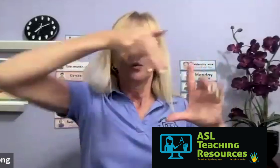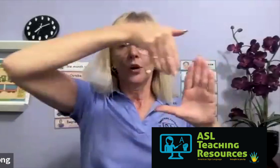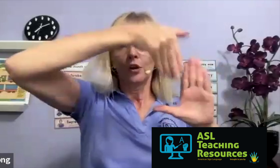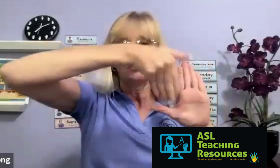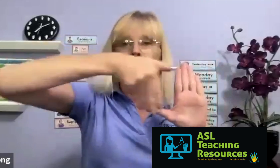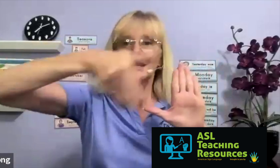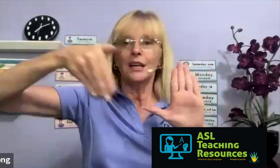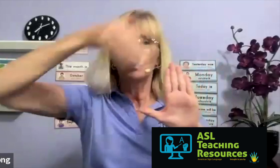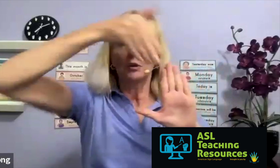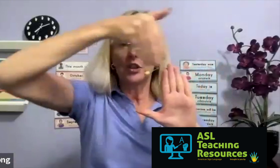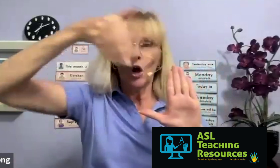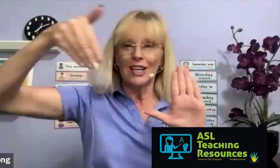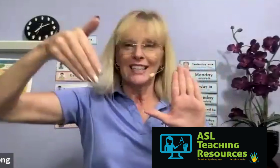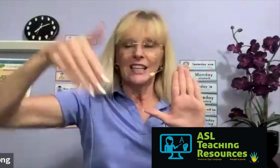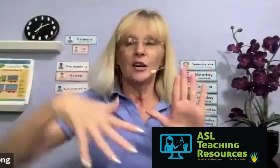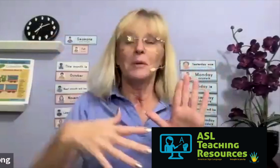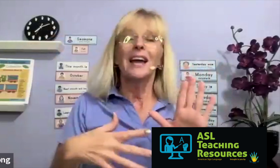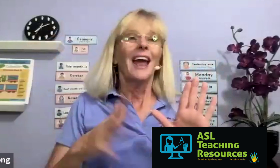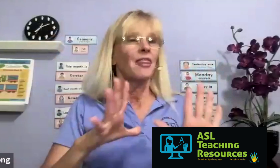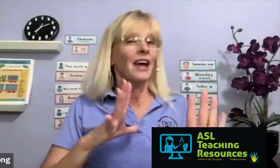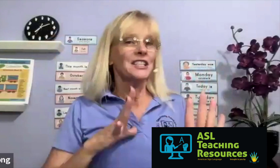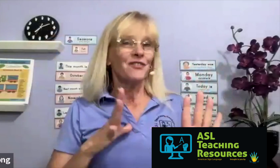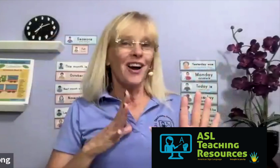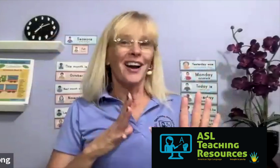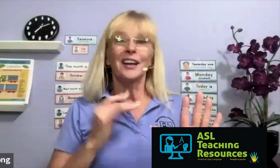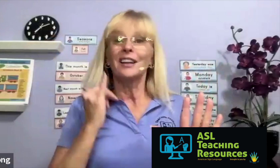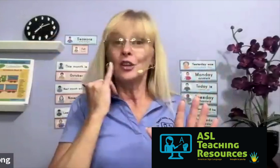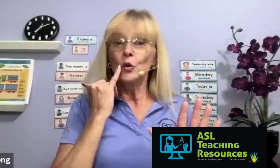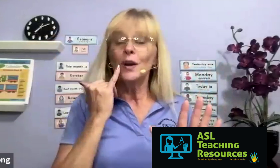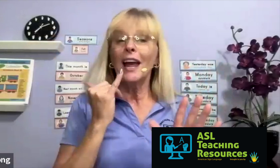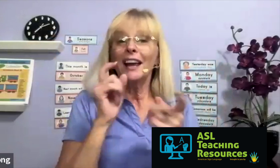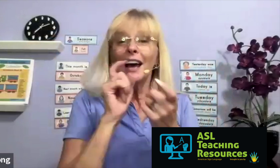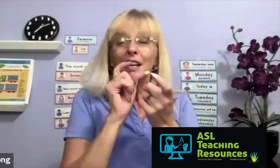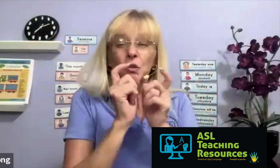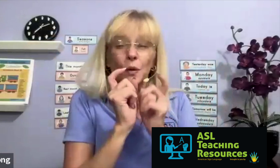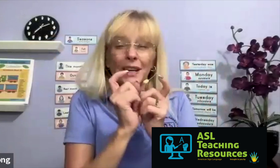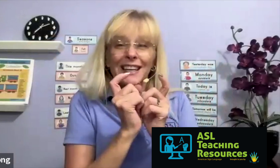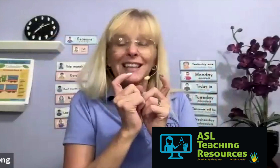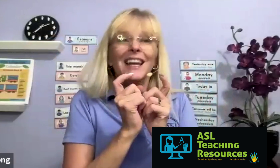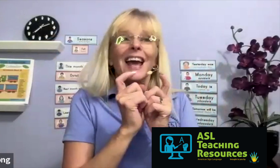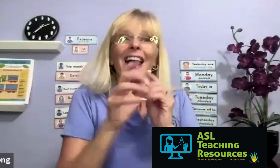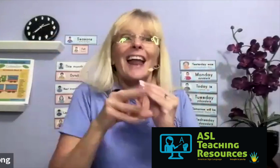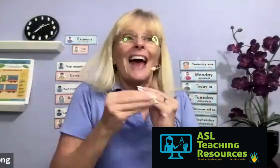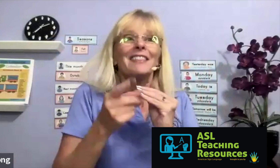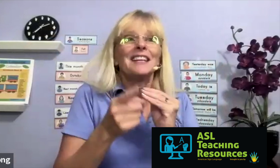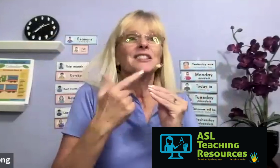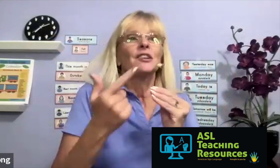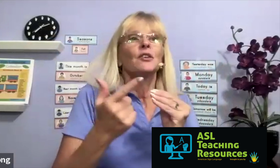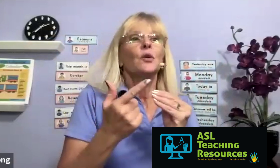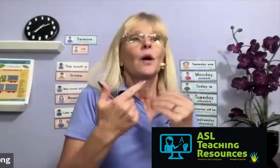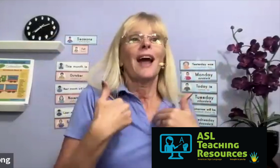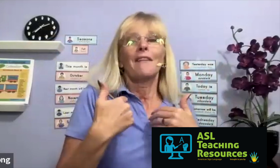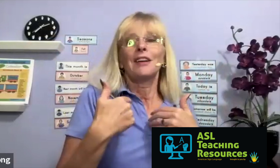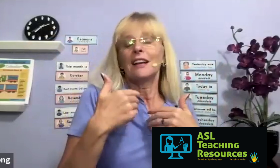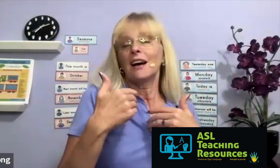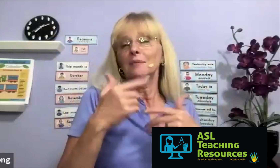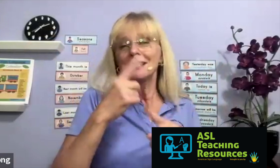you put the numbers all in them, and that's fine. You can kind of tweak it and add these so you are having